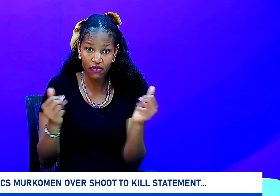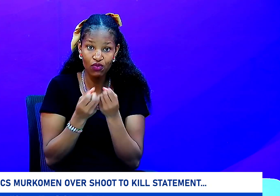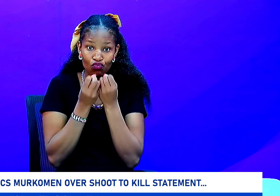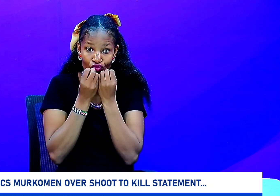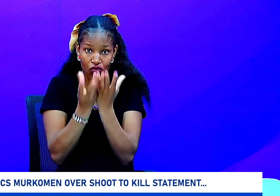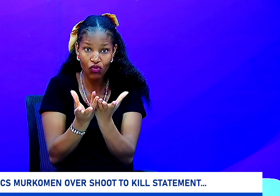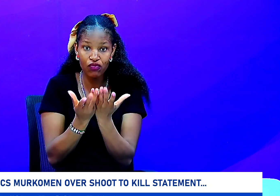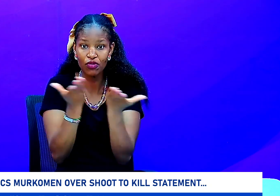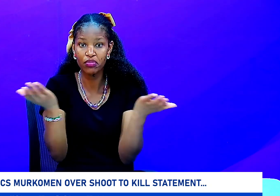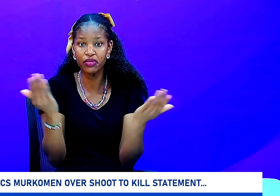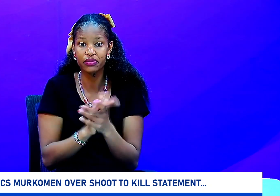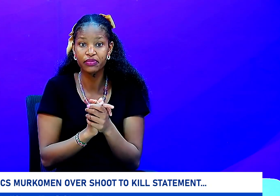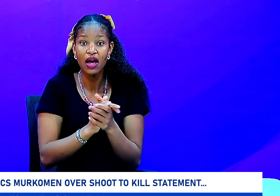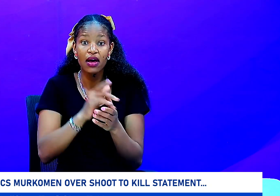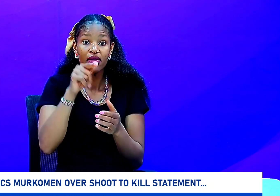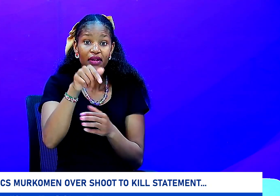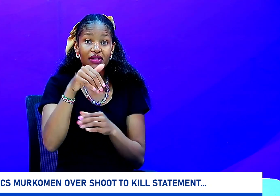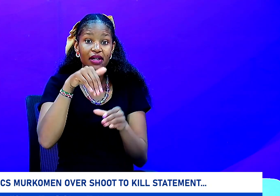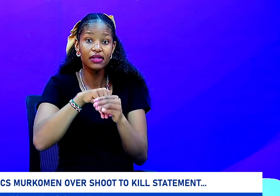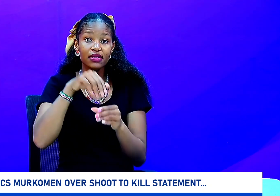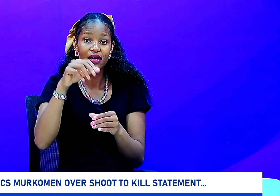informed of the limits in the use of